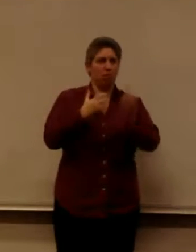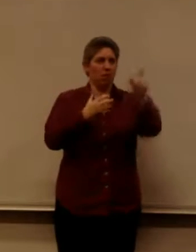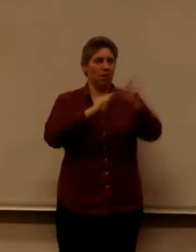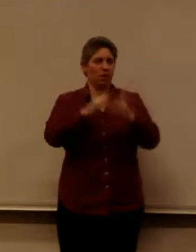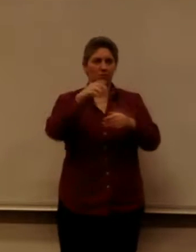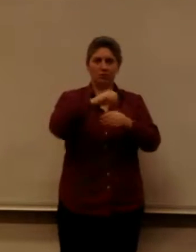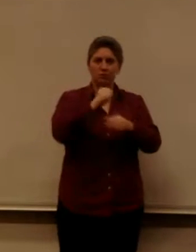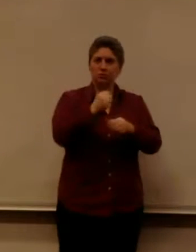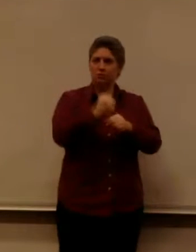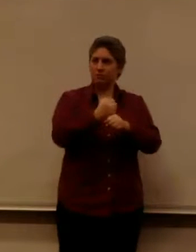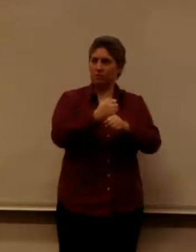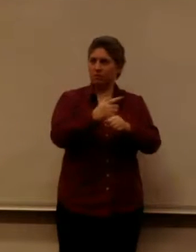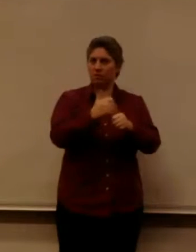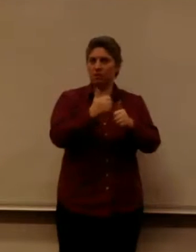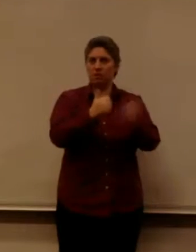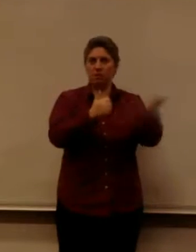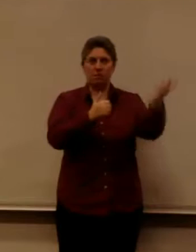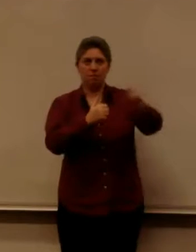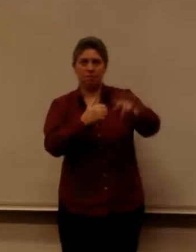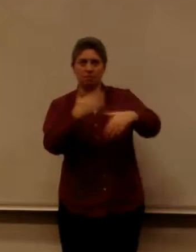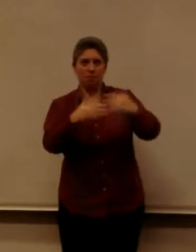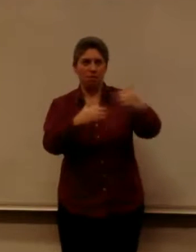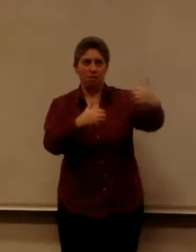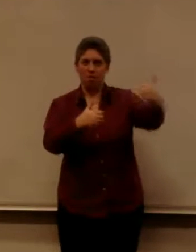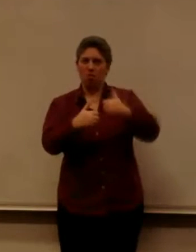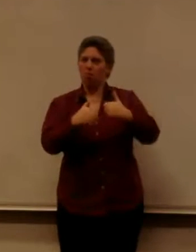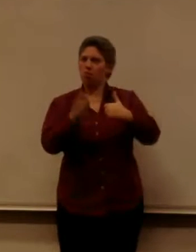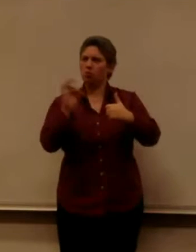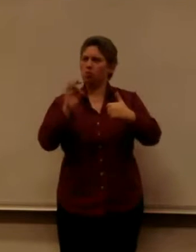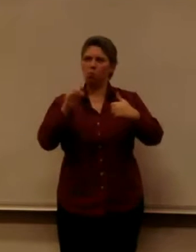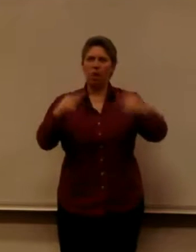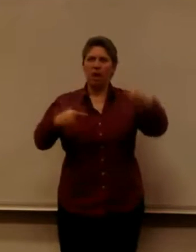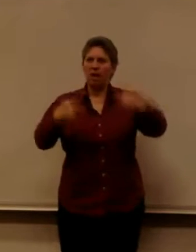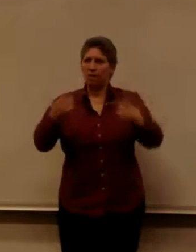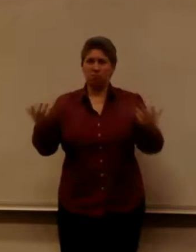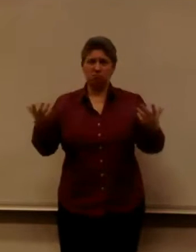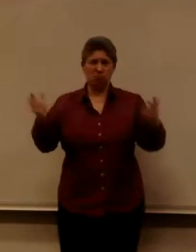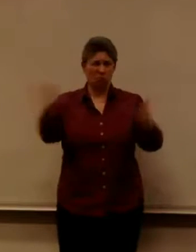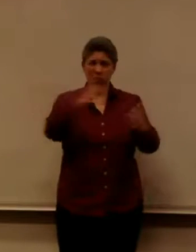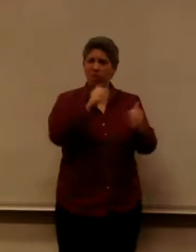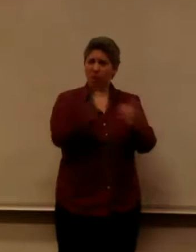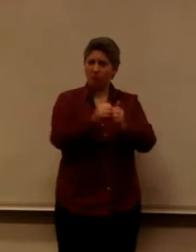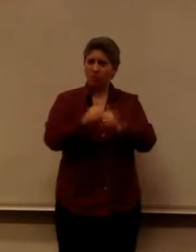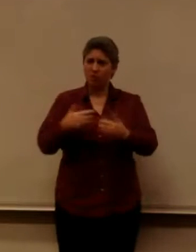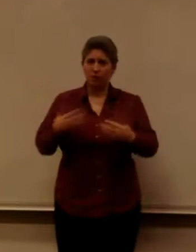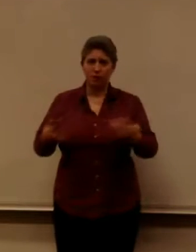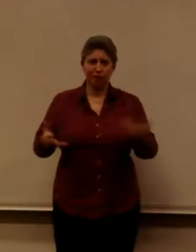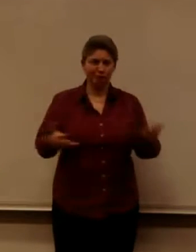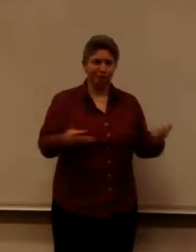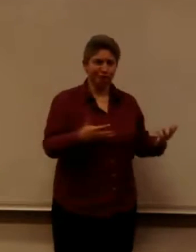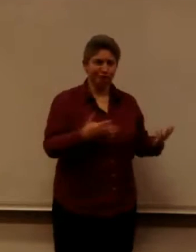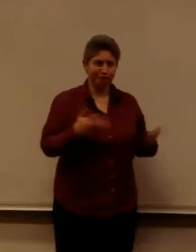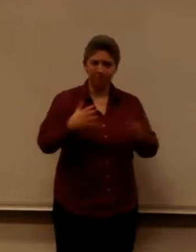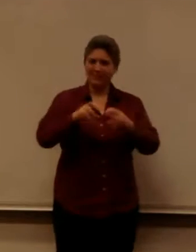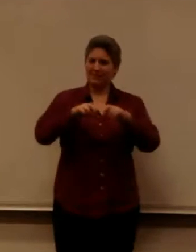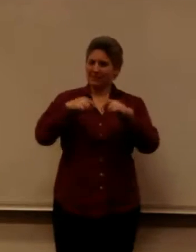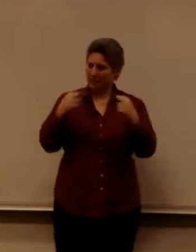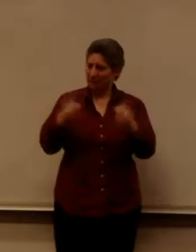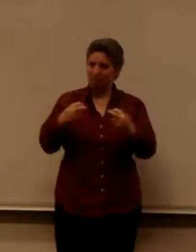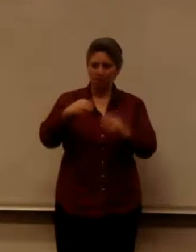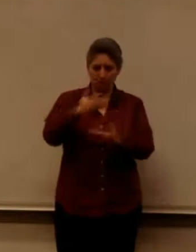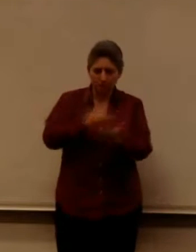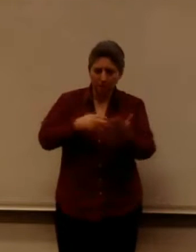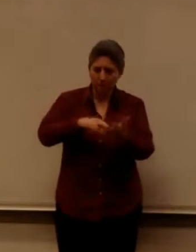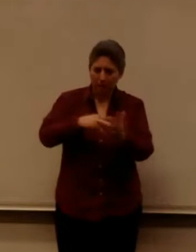were fantastic. We had unanimous support. You know, Hilary Lane from the Scottish Government was involved. We had full support from her department and